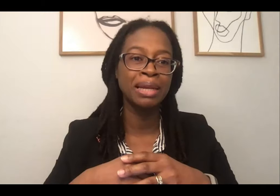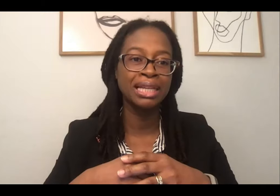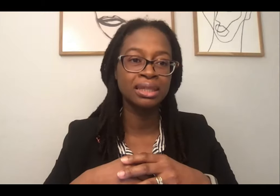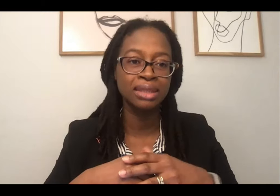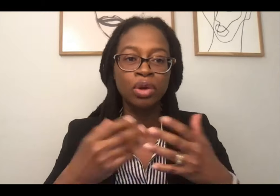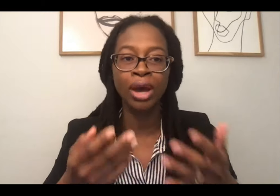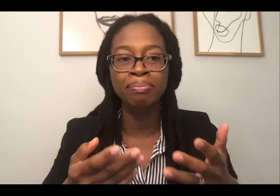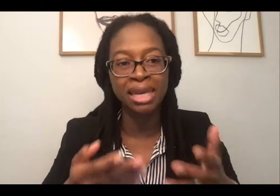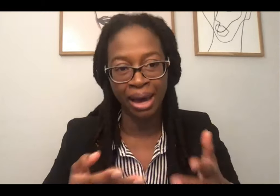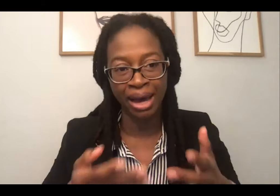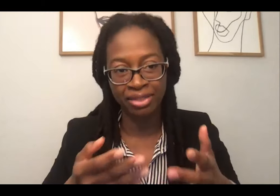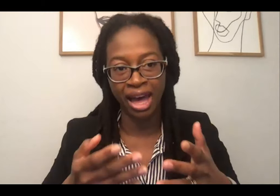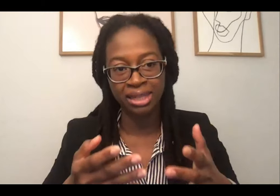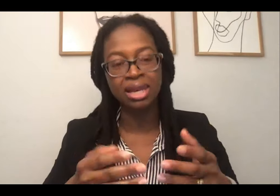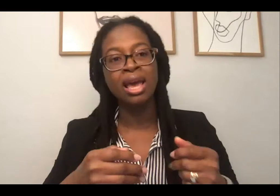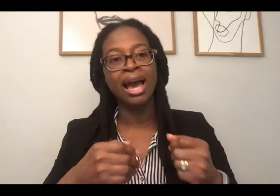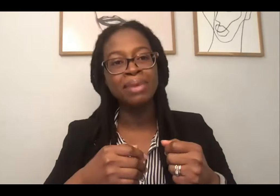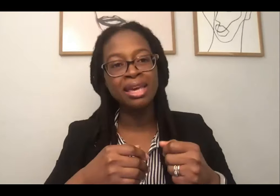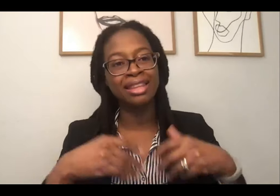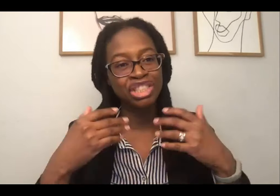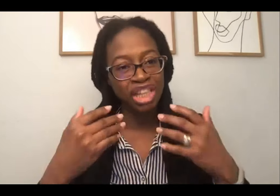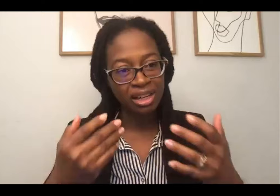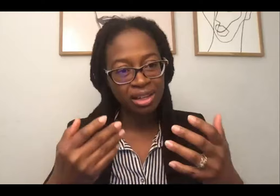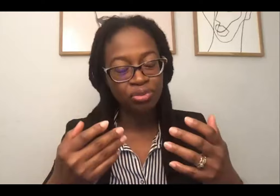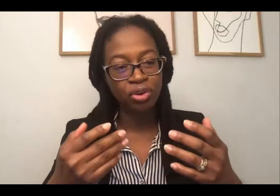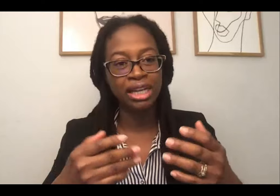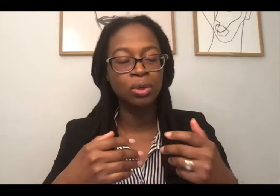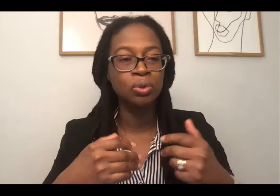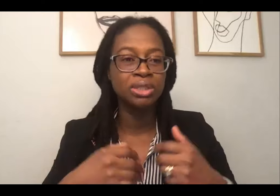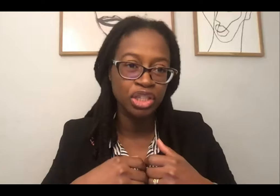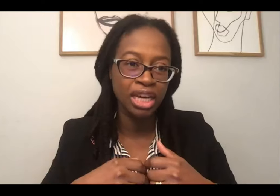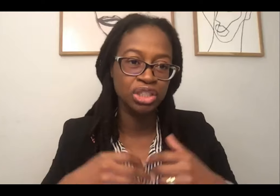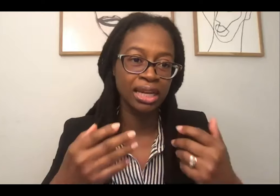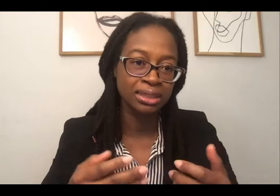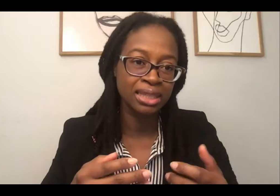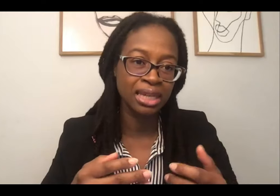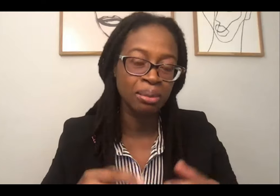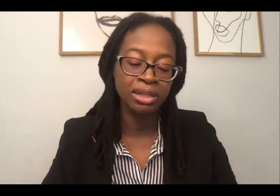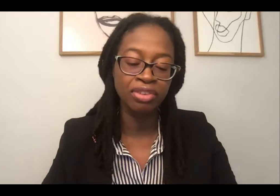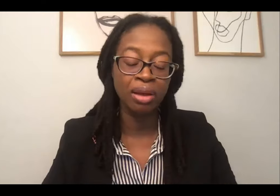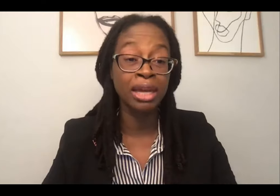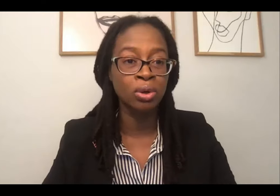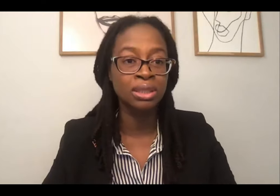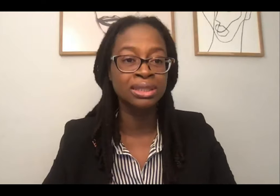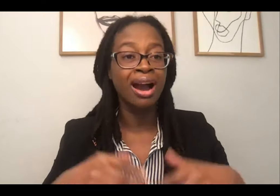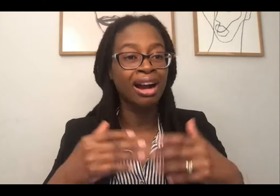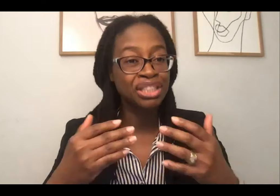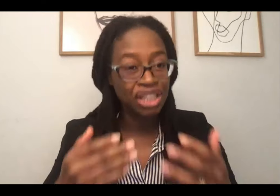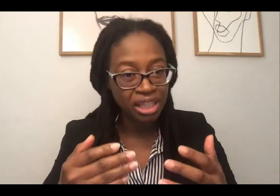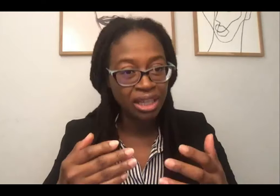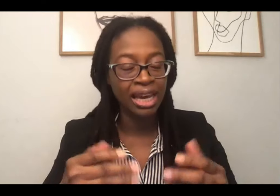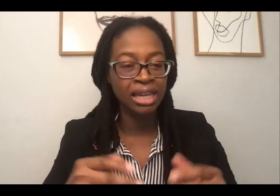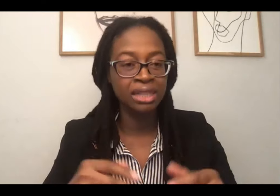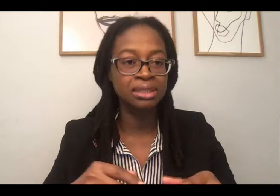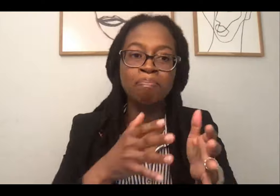disabilities. And what do I mean by that? I mean that the agenda for inclusive education that the Sustainable Development Goals